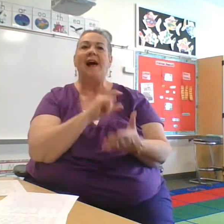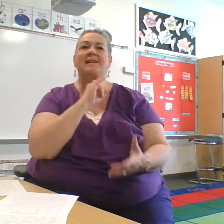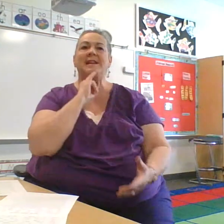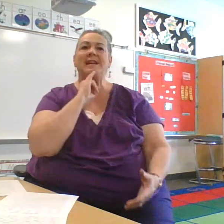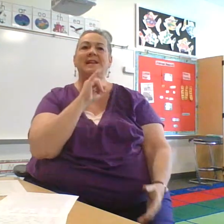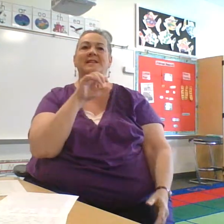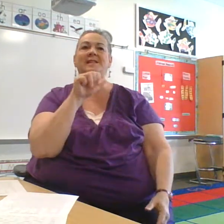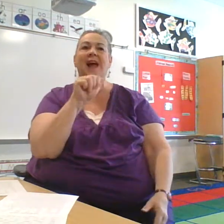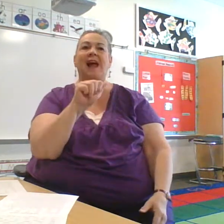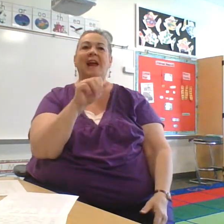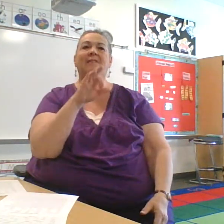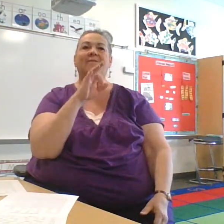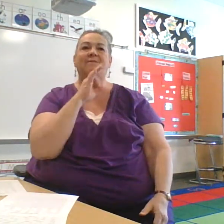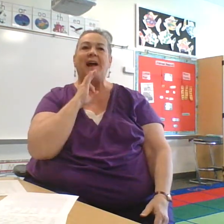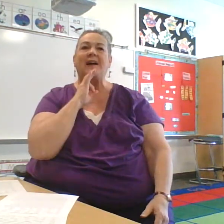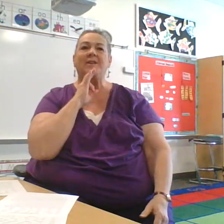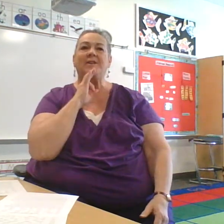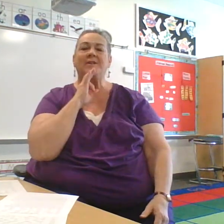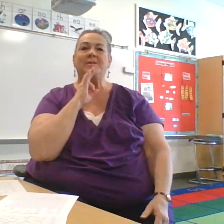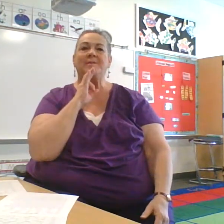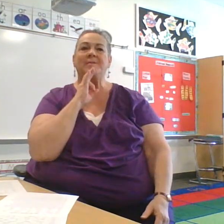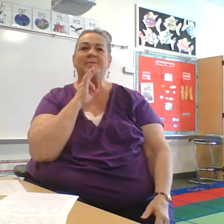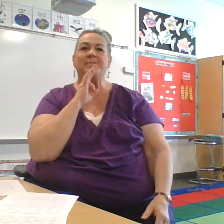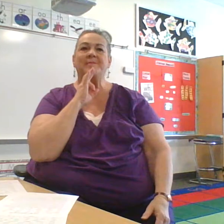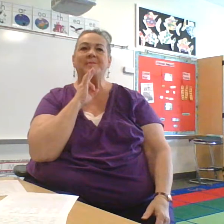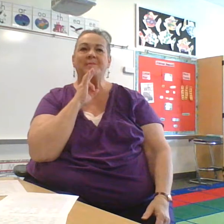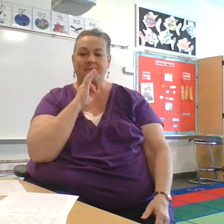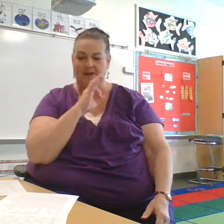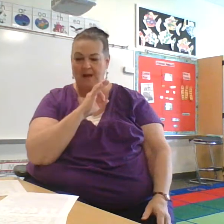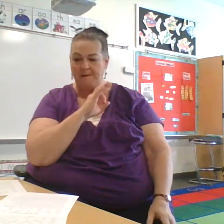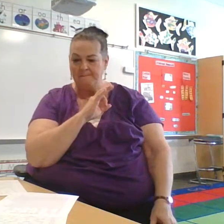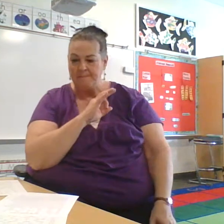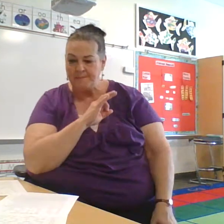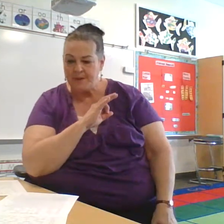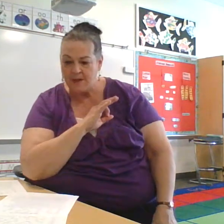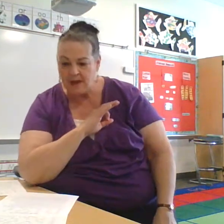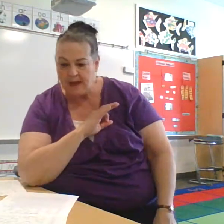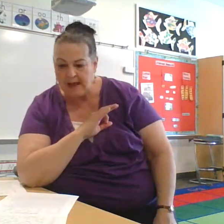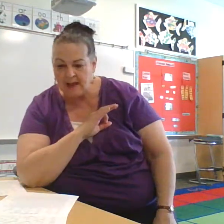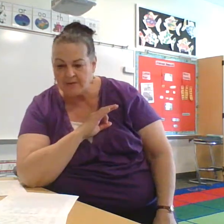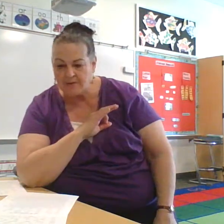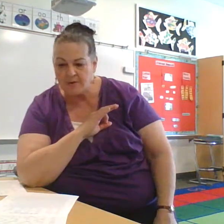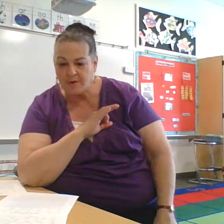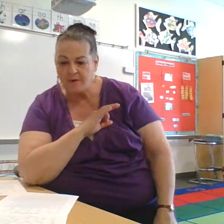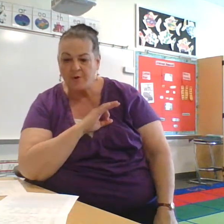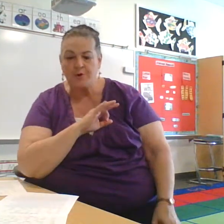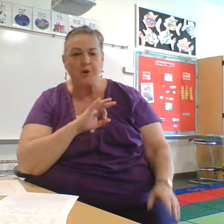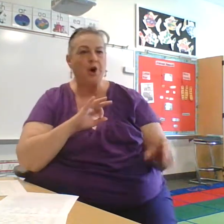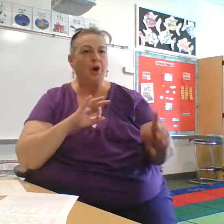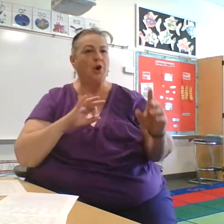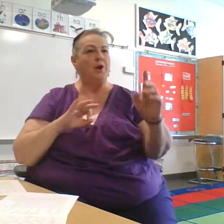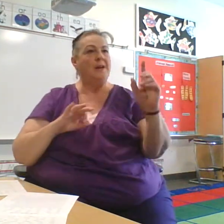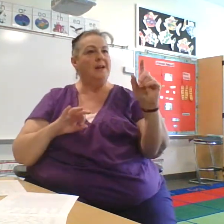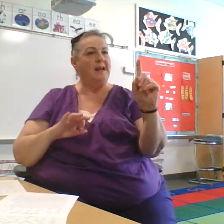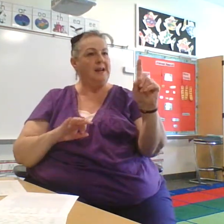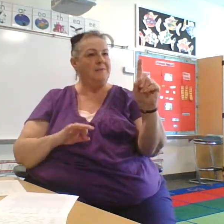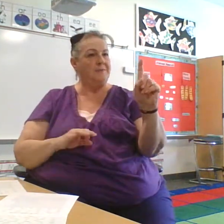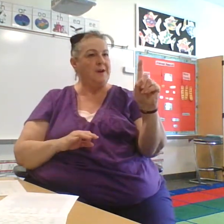That is a fact. Okay? And turn. Left finger